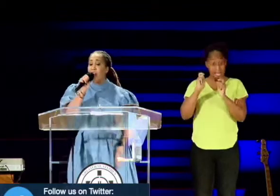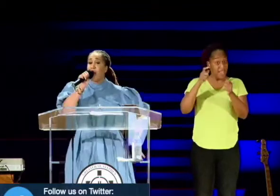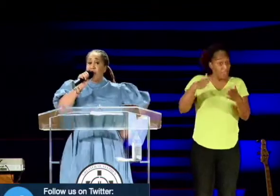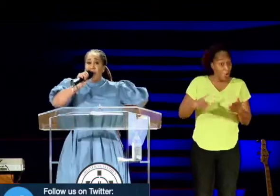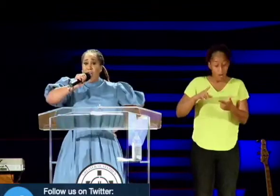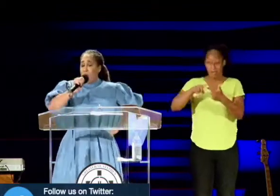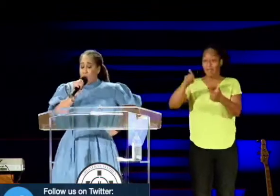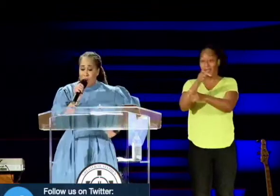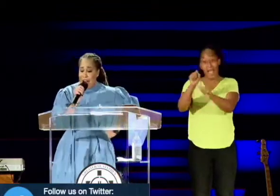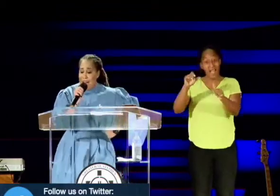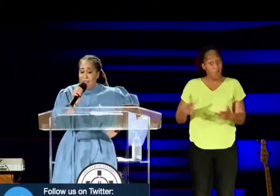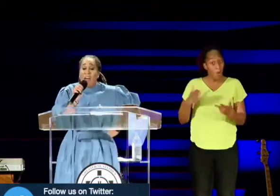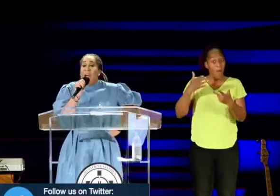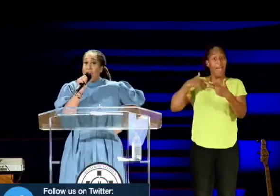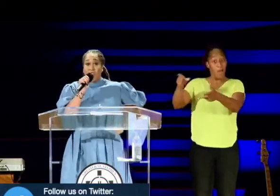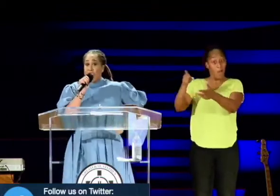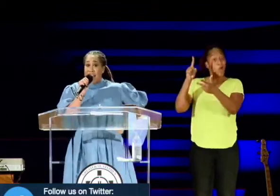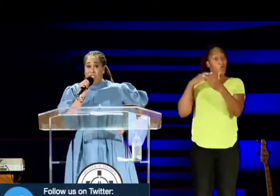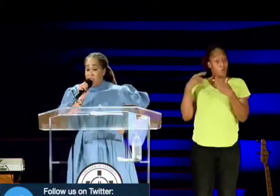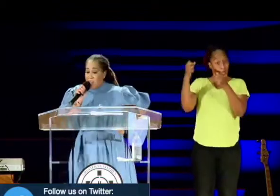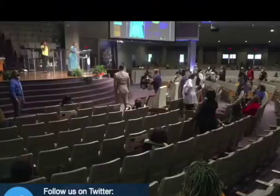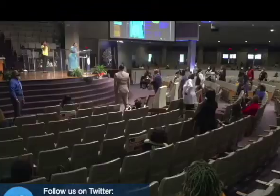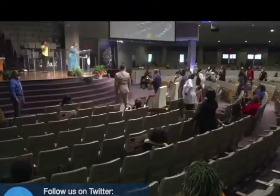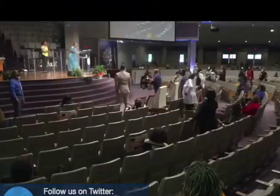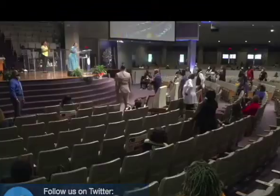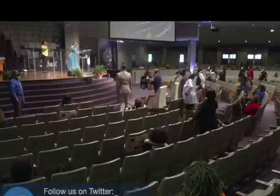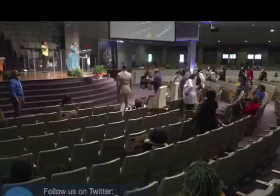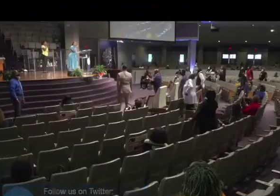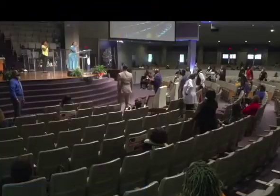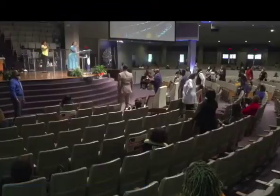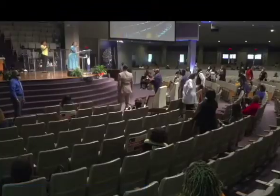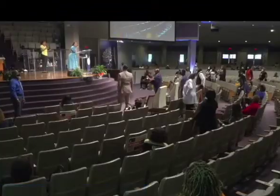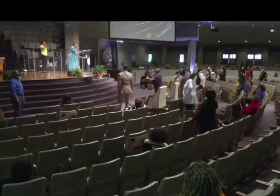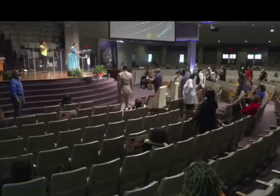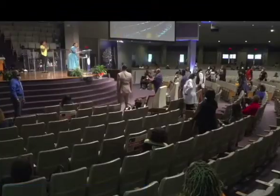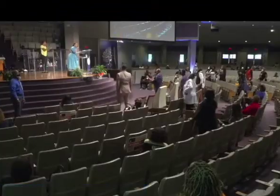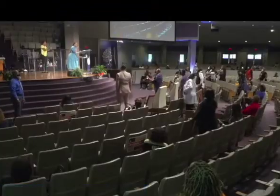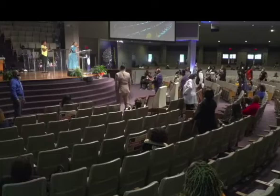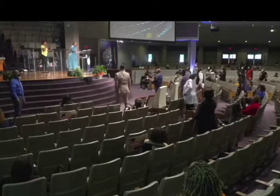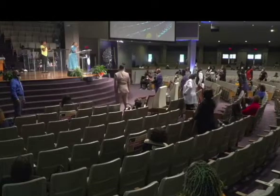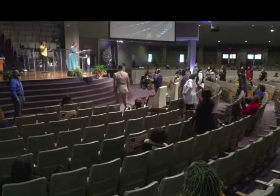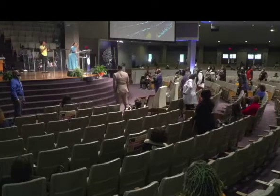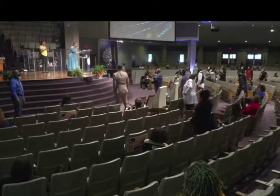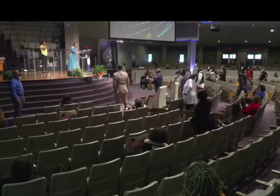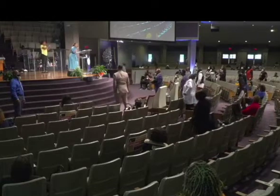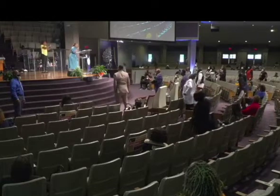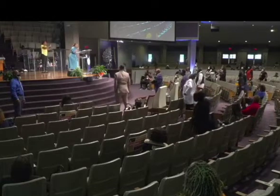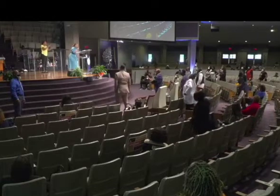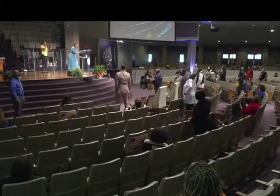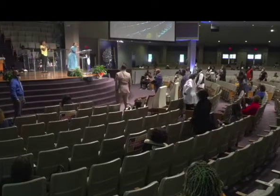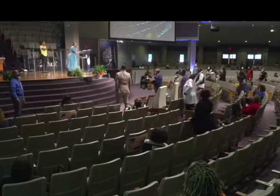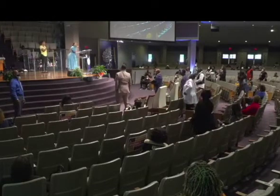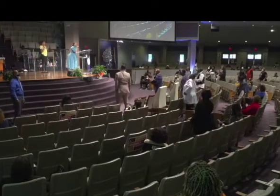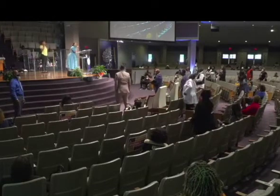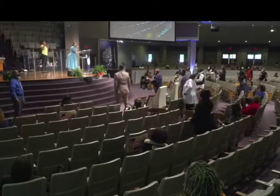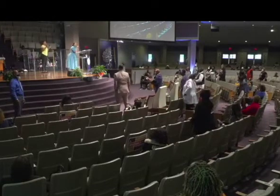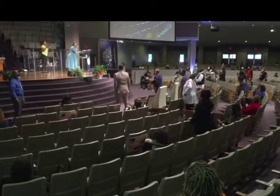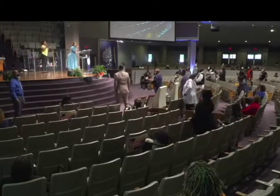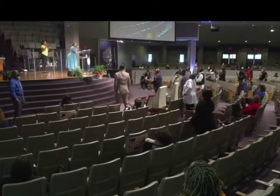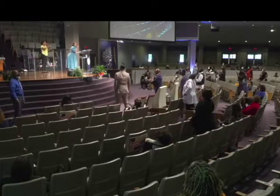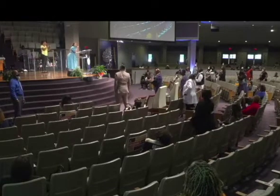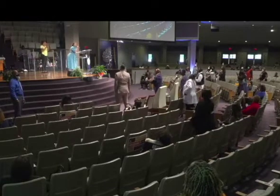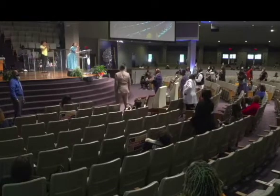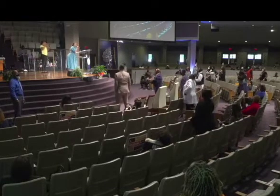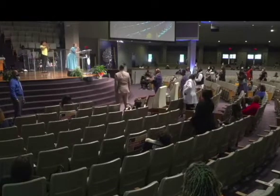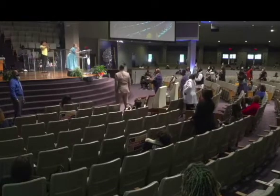if there's anything in your life, that's not giving, that's not saving, that's not restoring. Yell from under